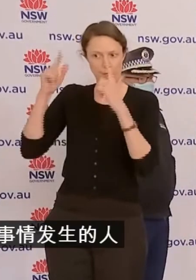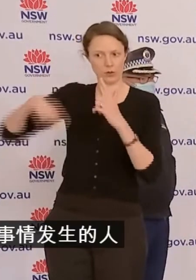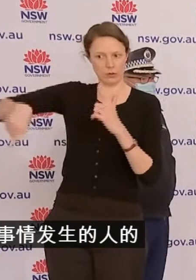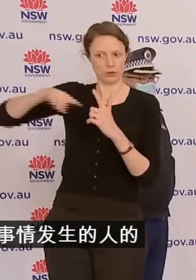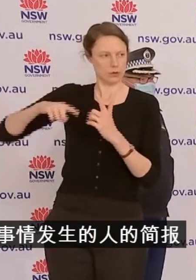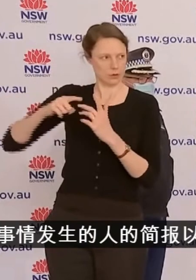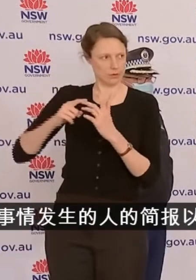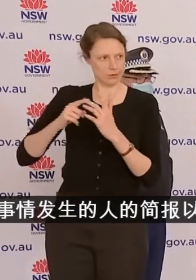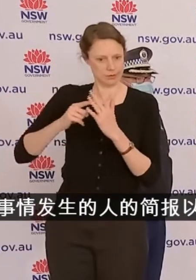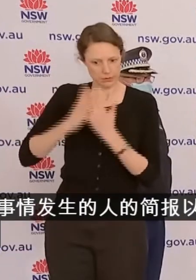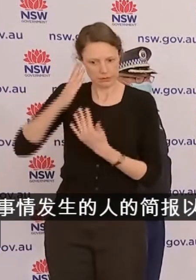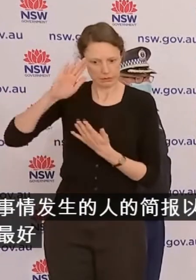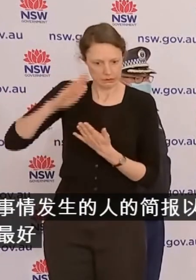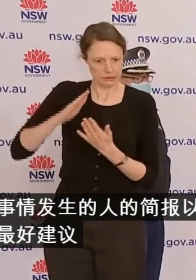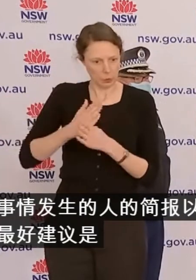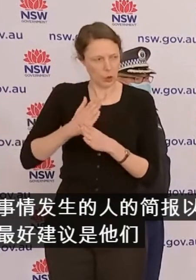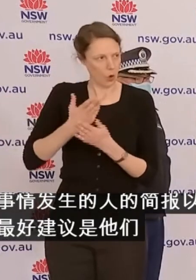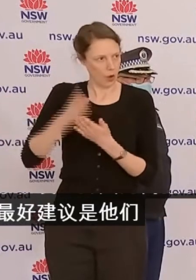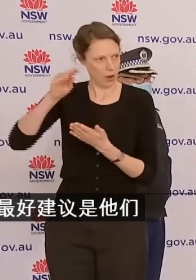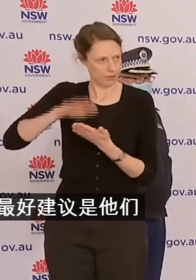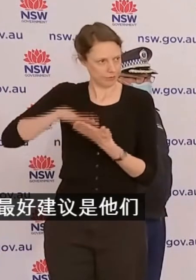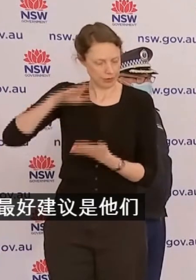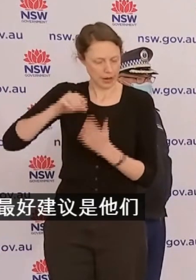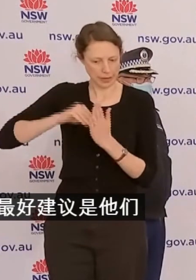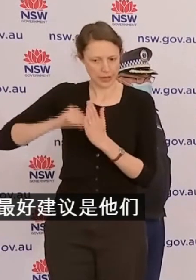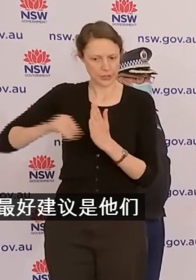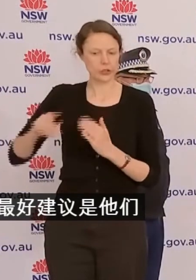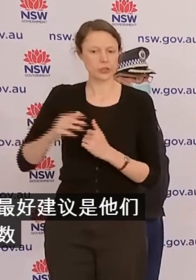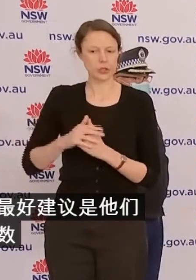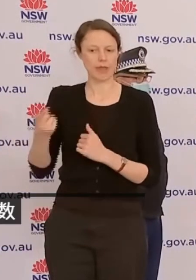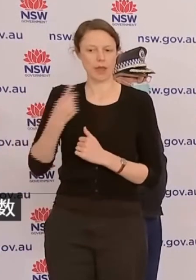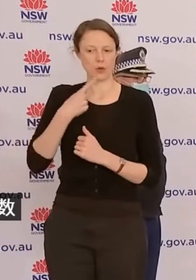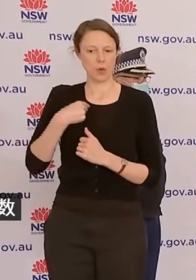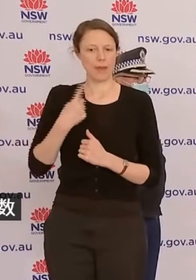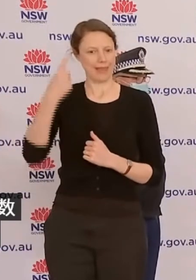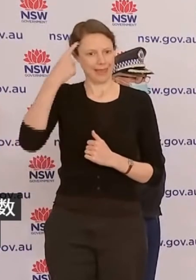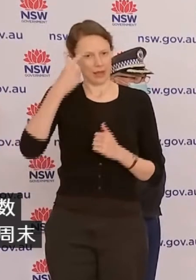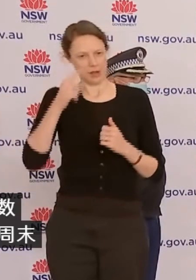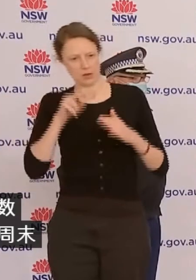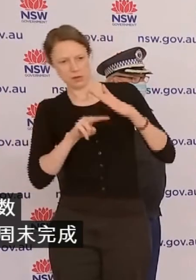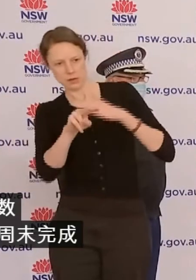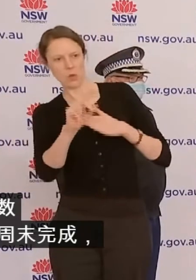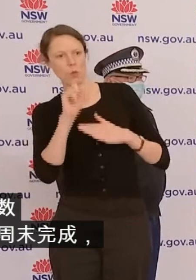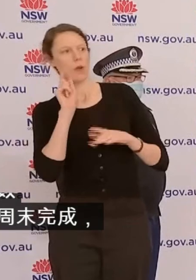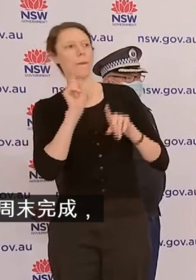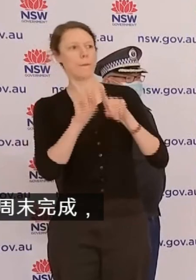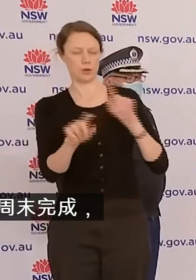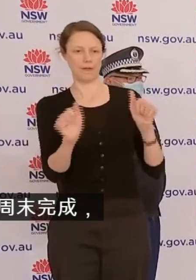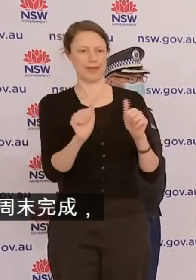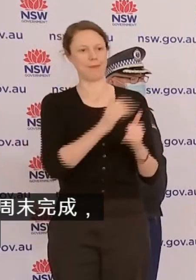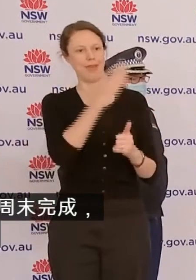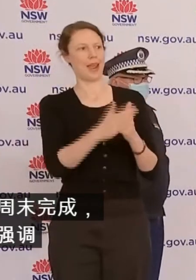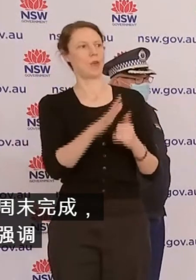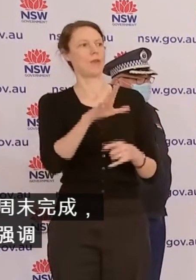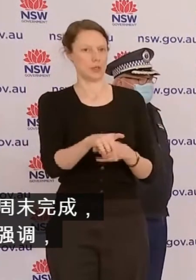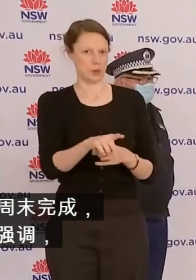these things happen, and the best advice they've given me is they anticipate the vast majority of the backlog will be done by the end of next week. But can I